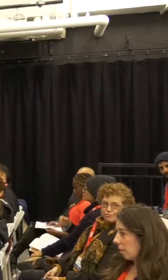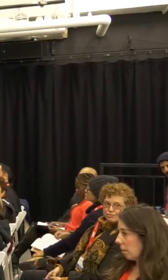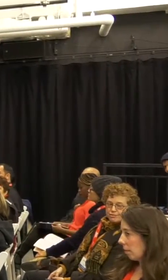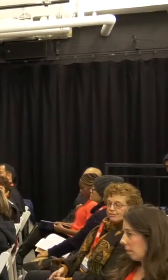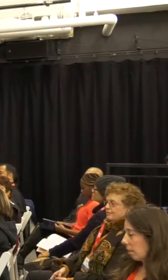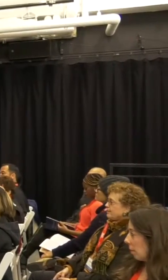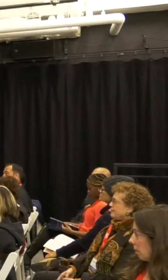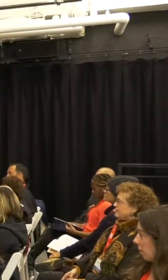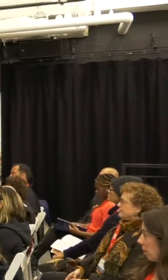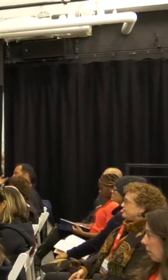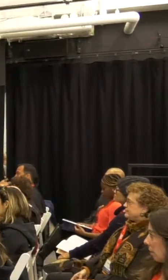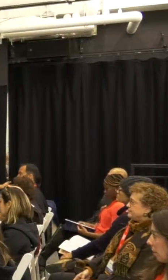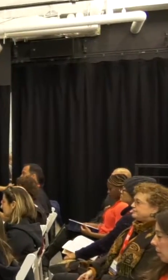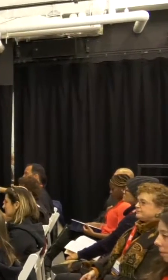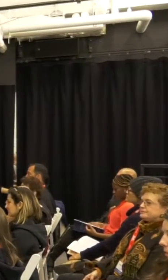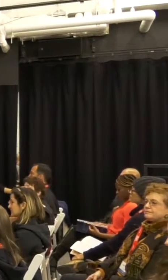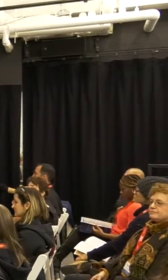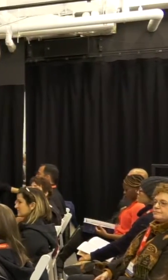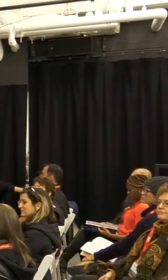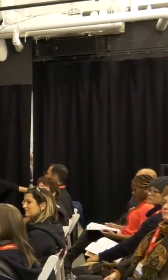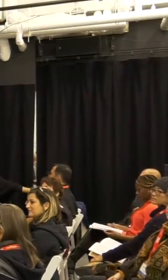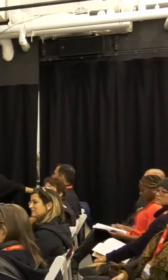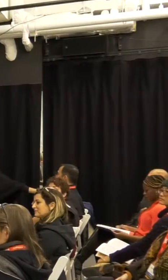Thank you. What about other researchers?